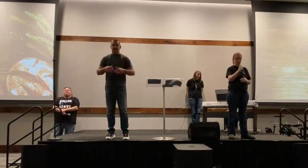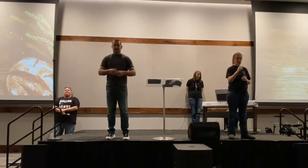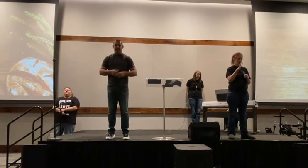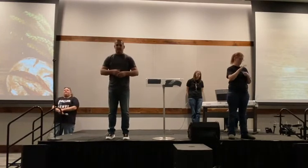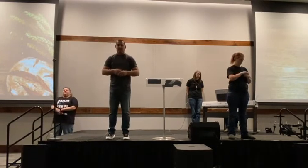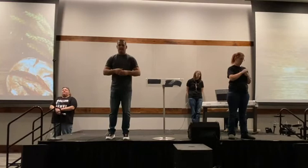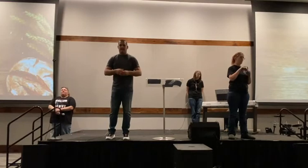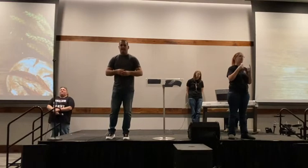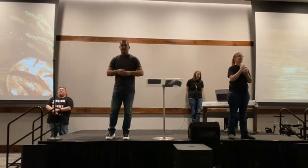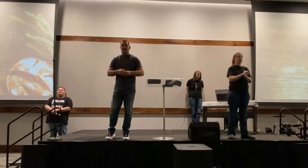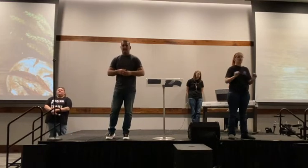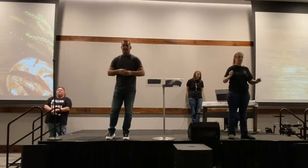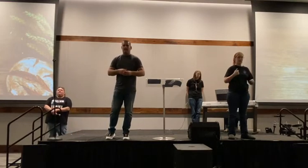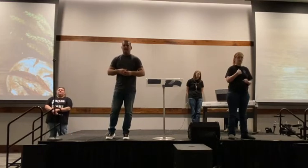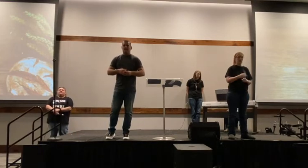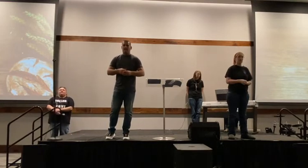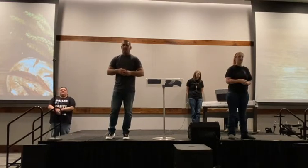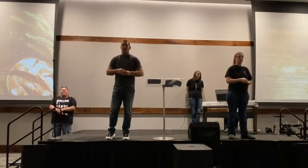but to save